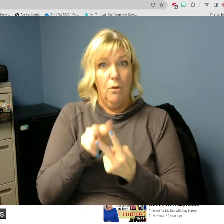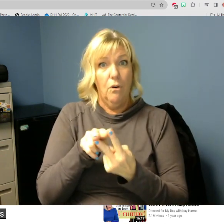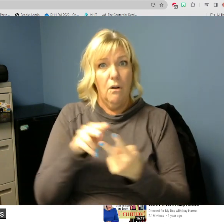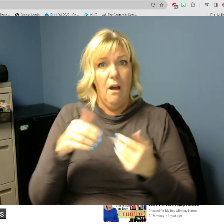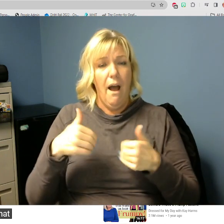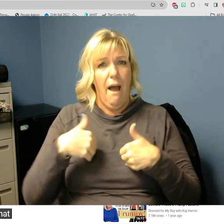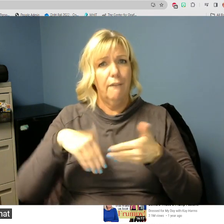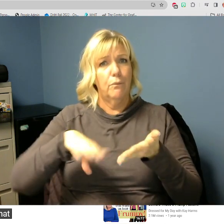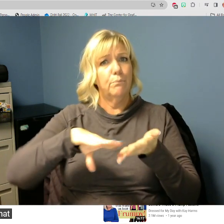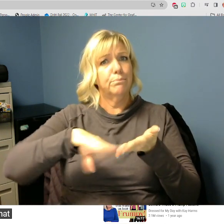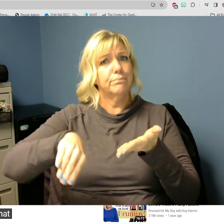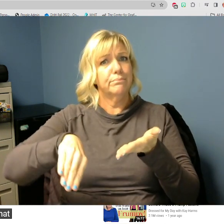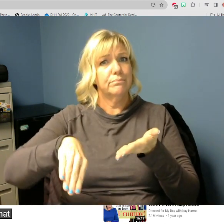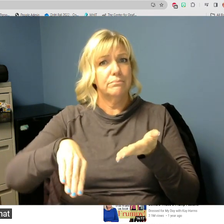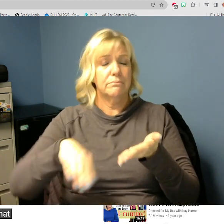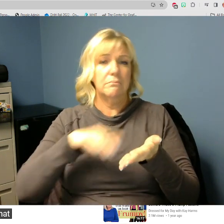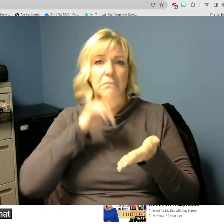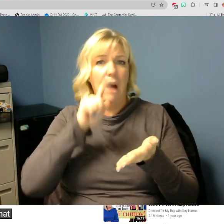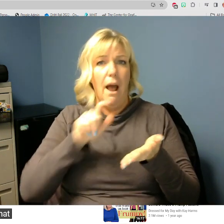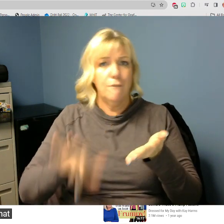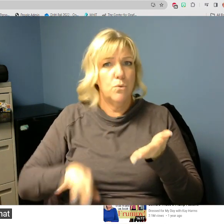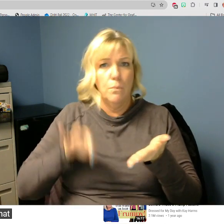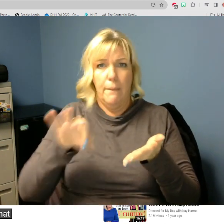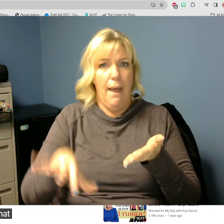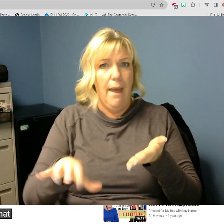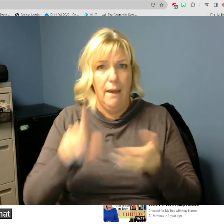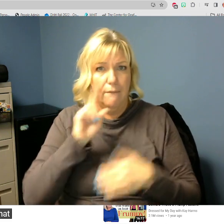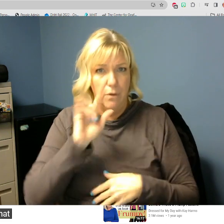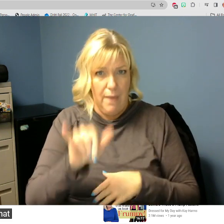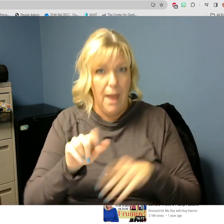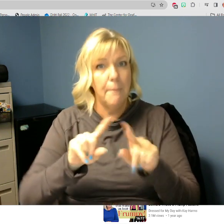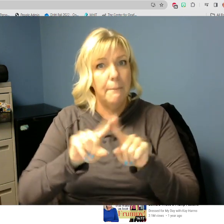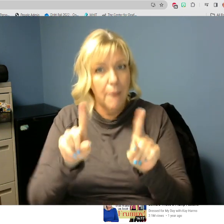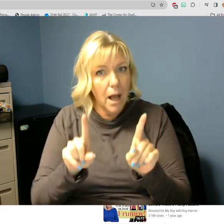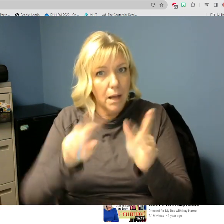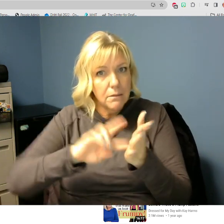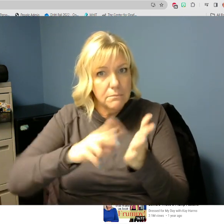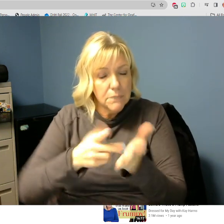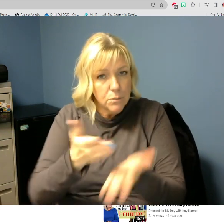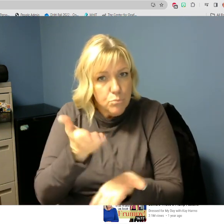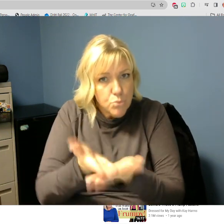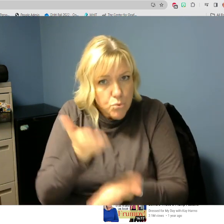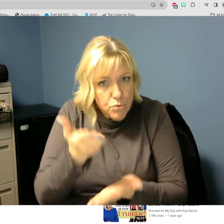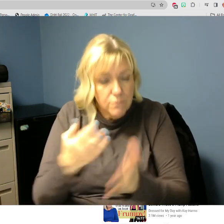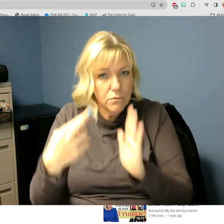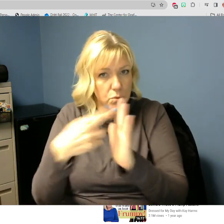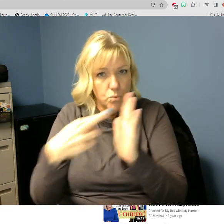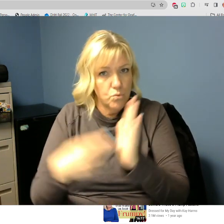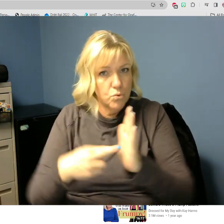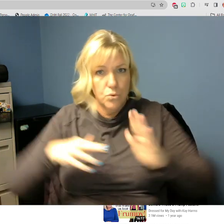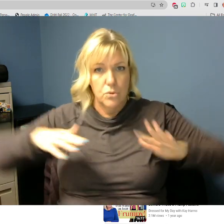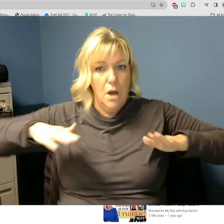laws. So that almost, again, seems to show that these rules aren't like